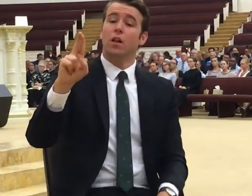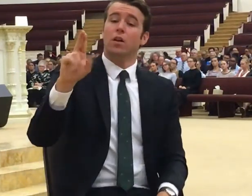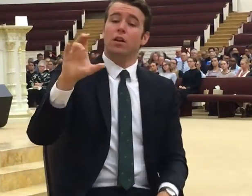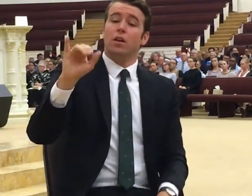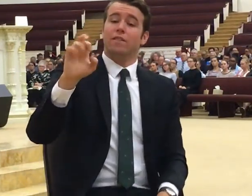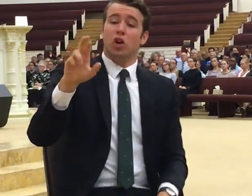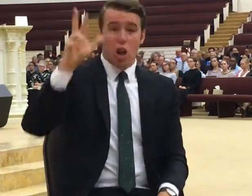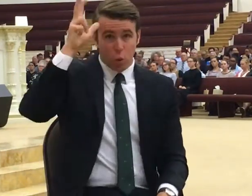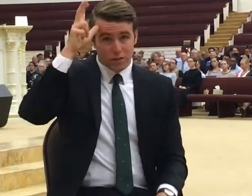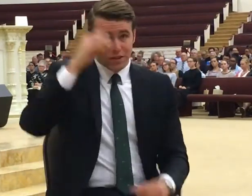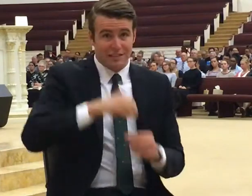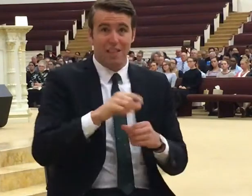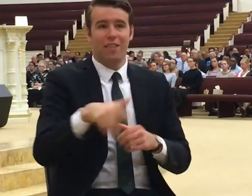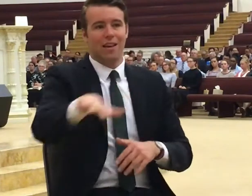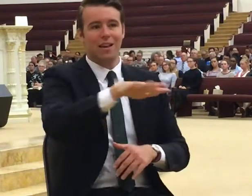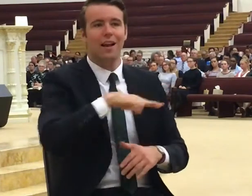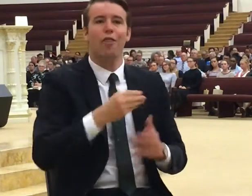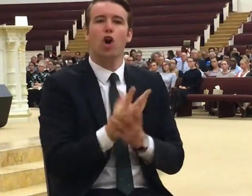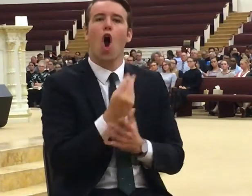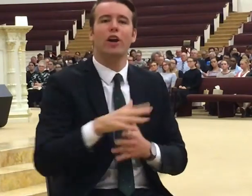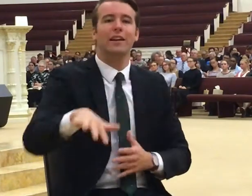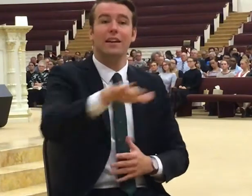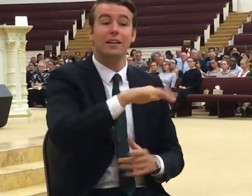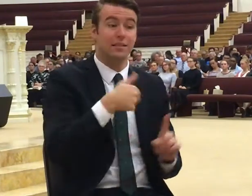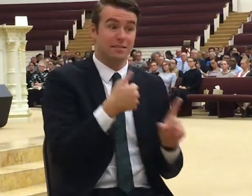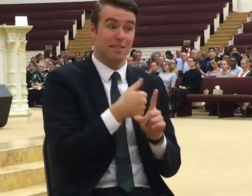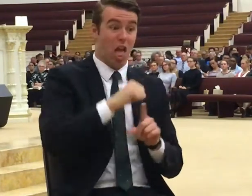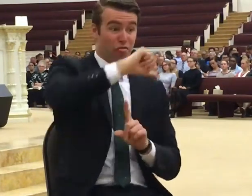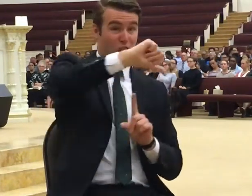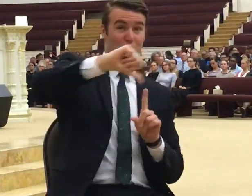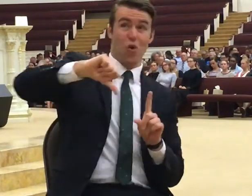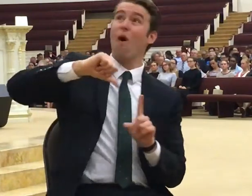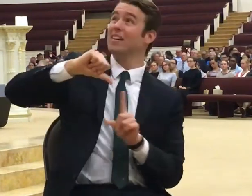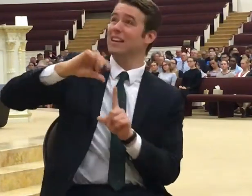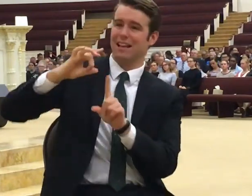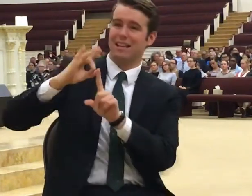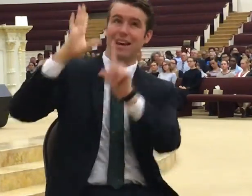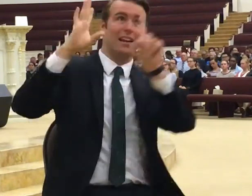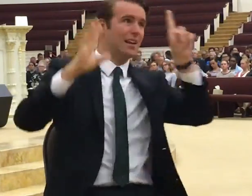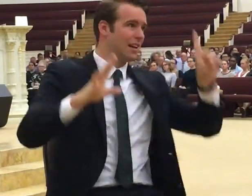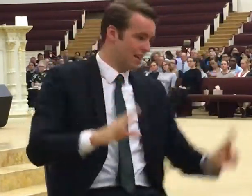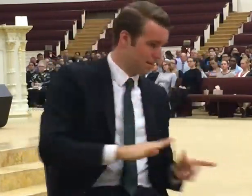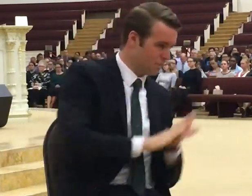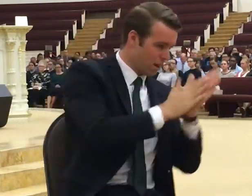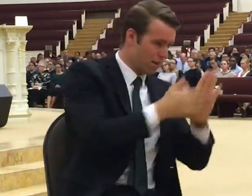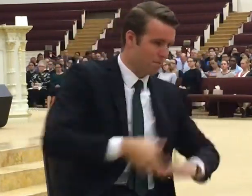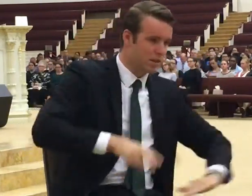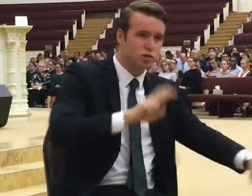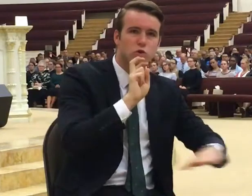the garden. Instead of being the anointed cherub that covers now, he is a serpent trying to